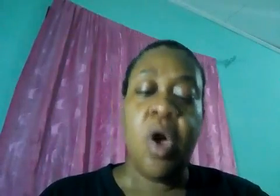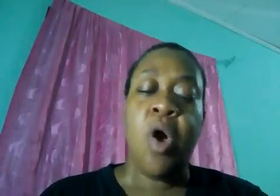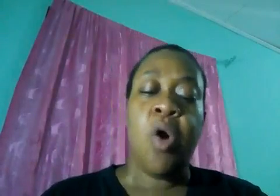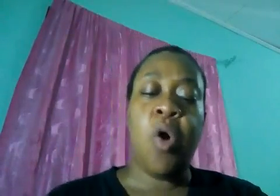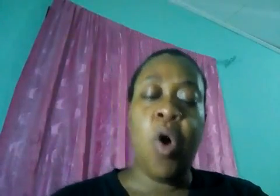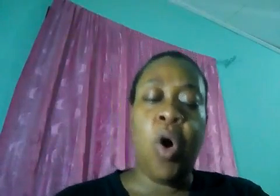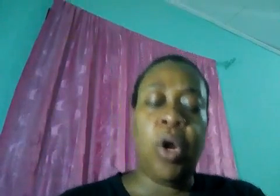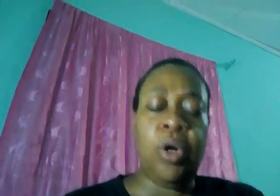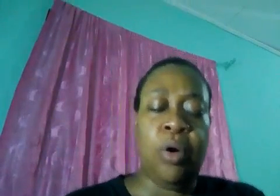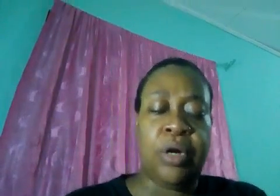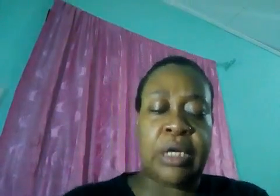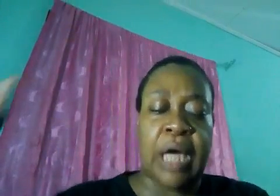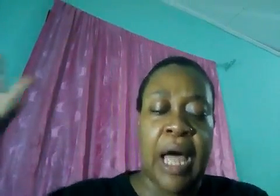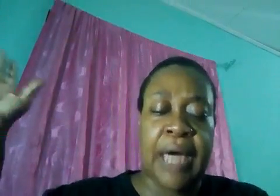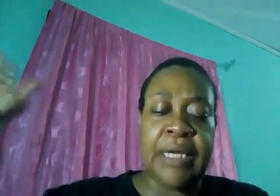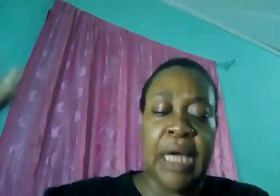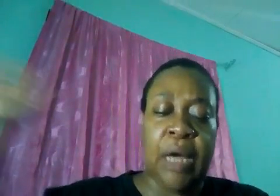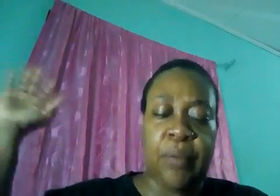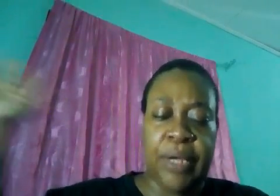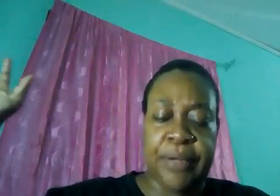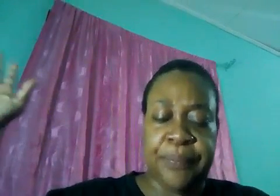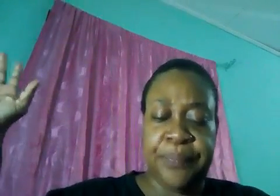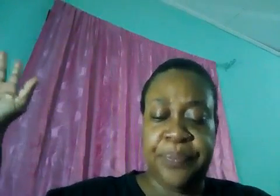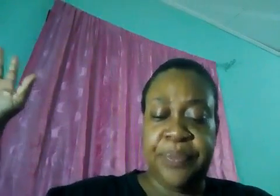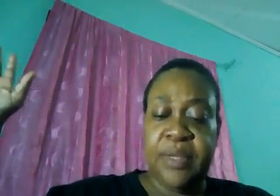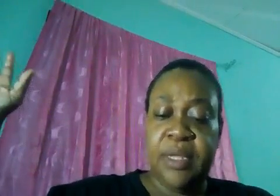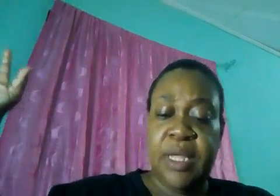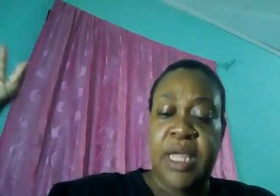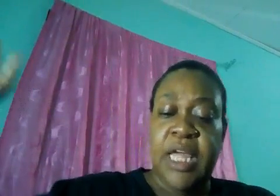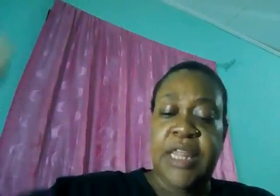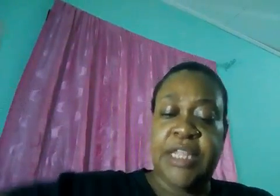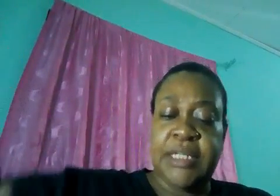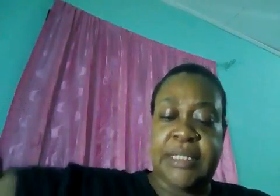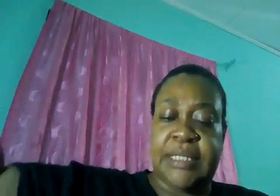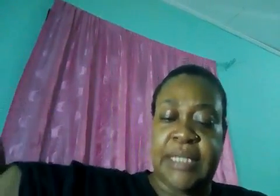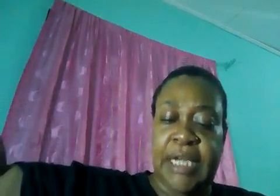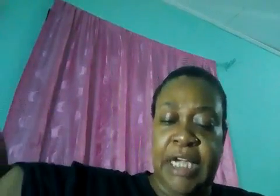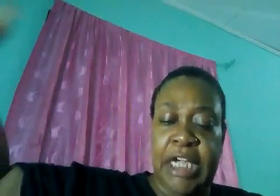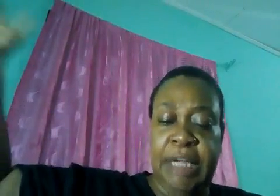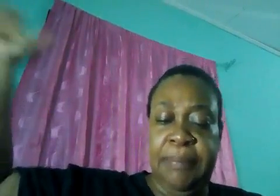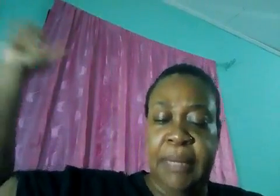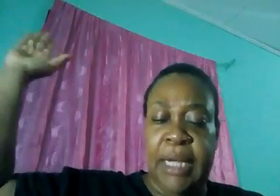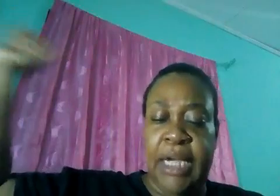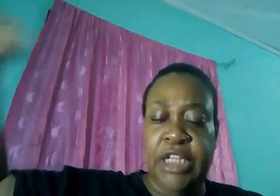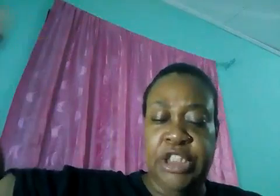Oh Lord God Yahweh, the same angel